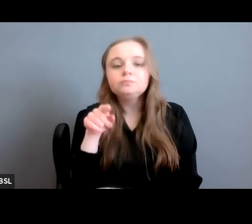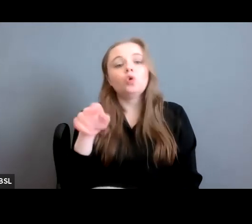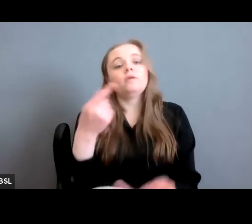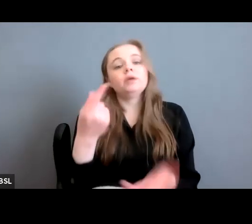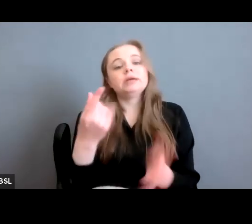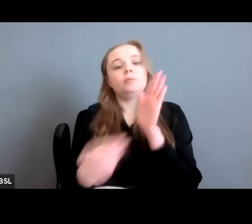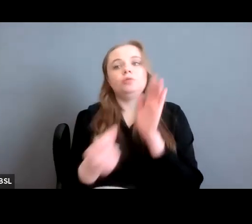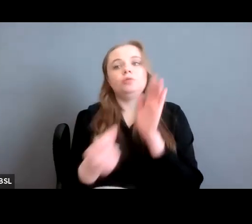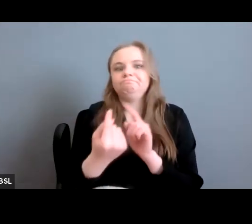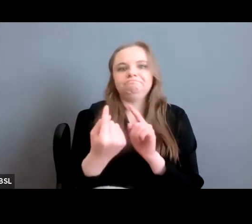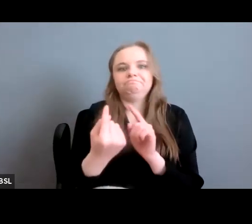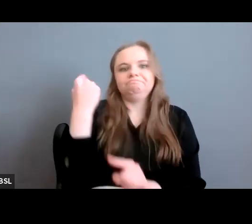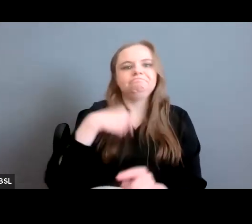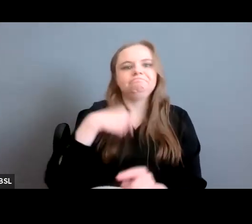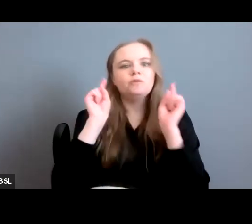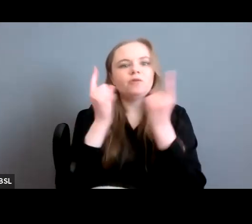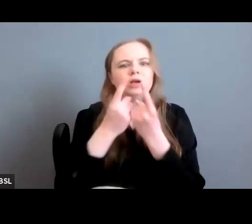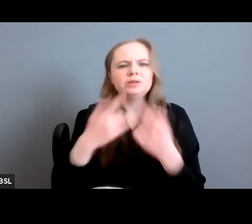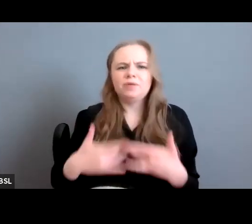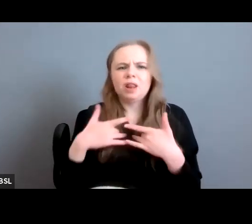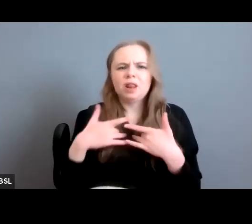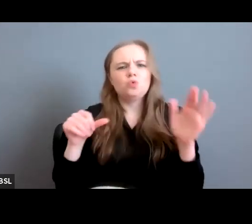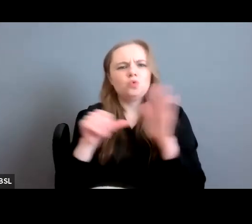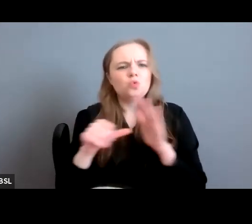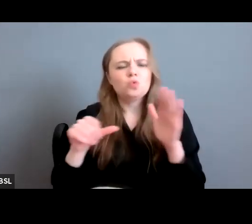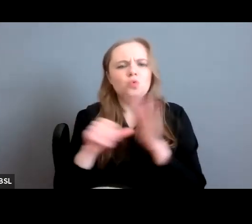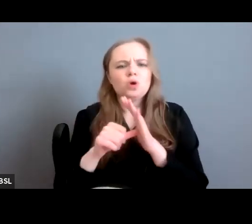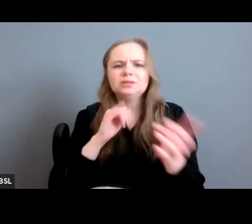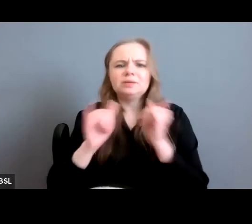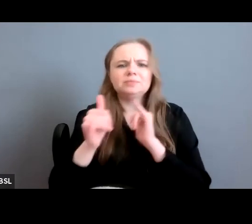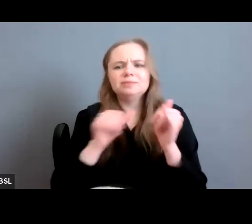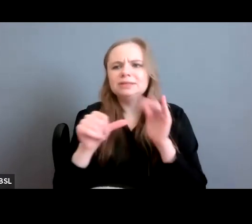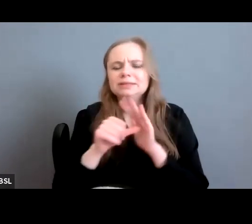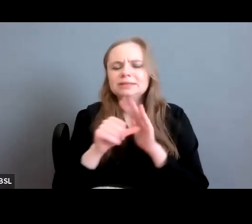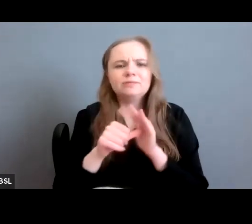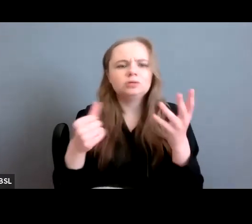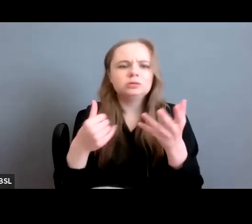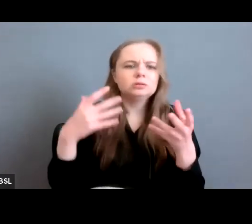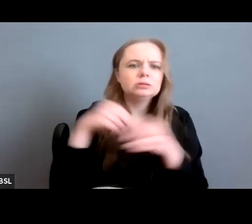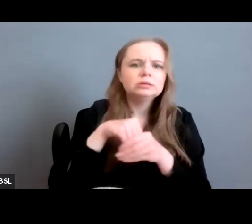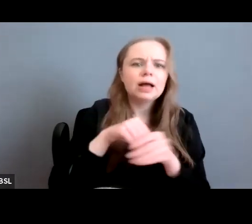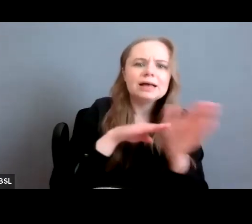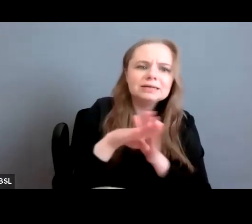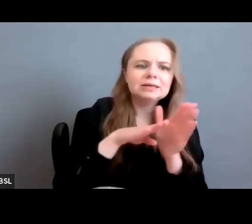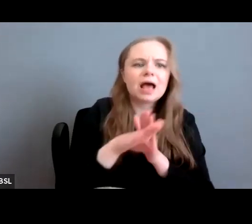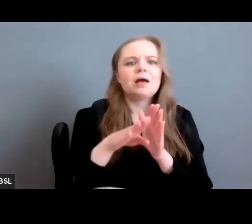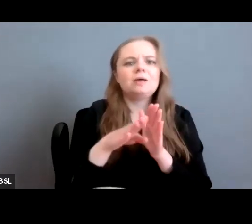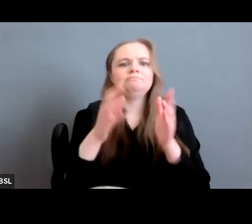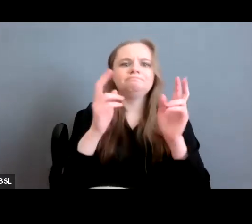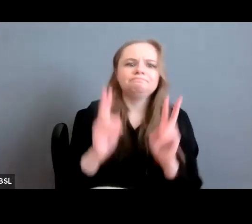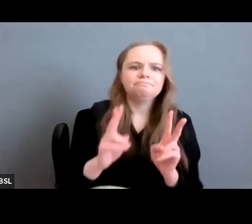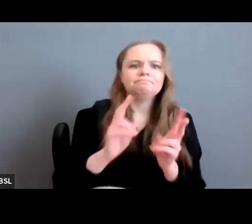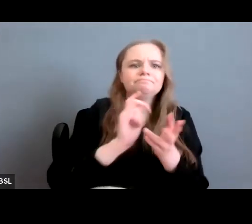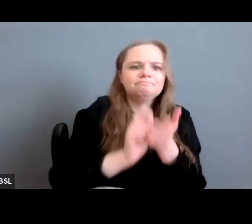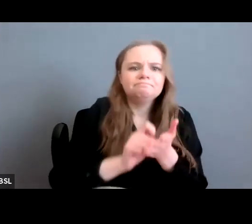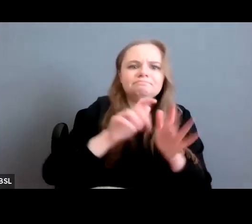university, I found it quite difficult at times to engage in exams or to engage in classes due to my varying